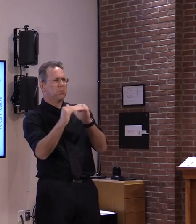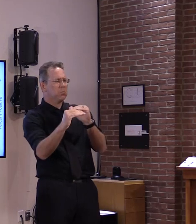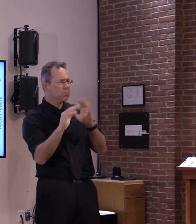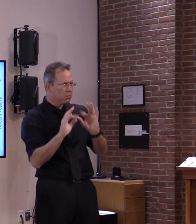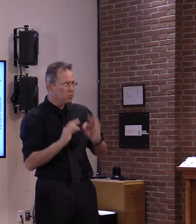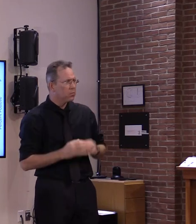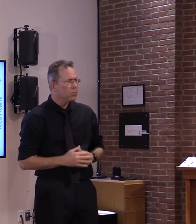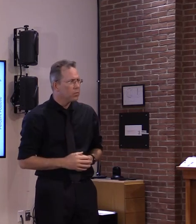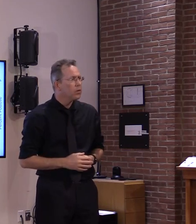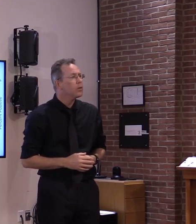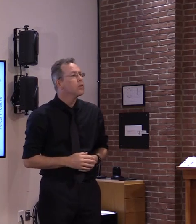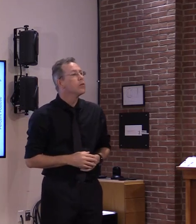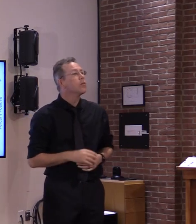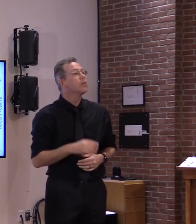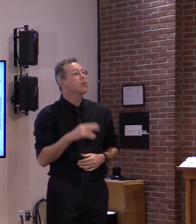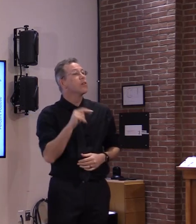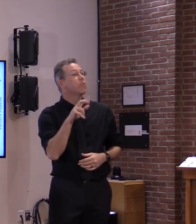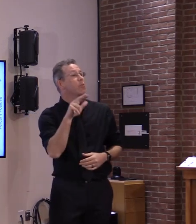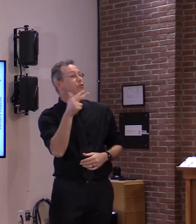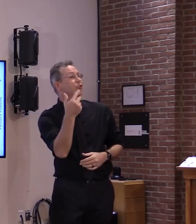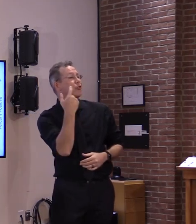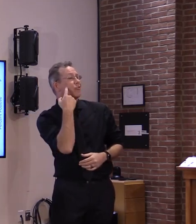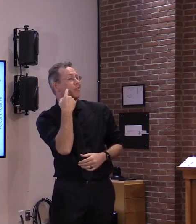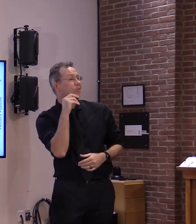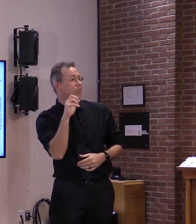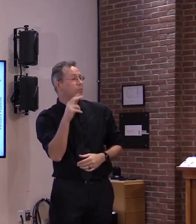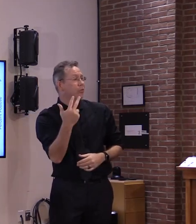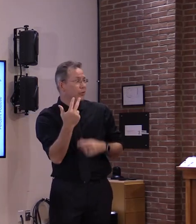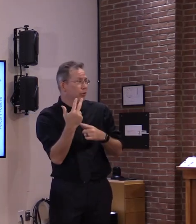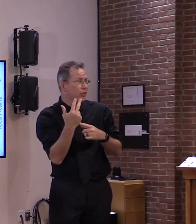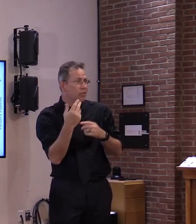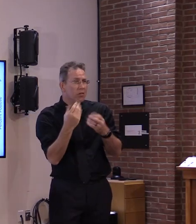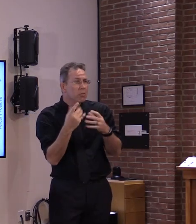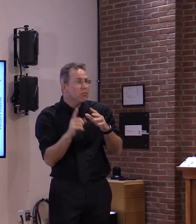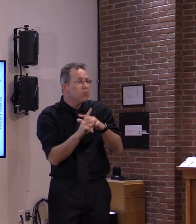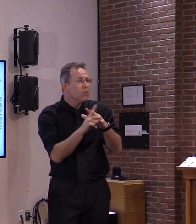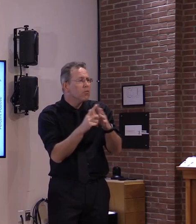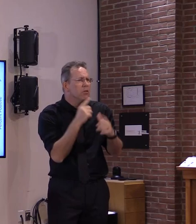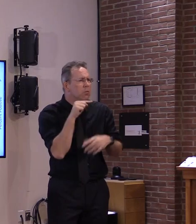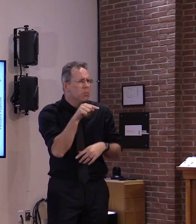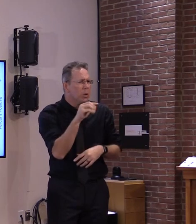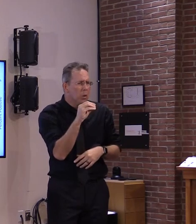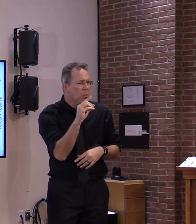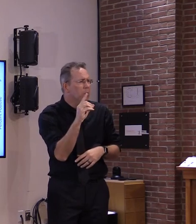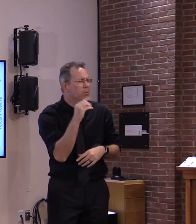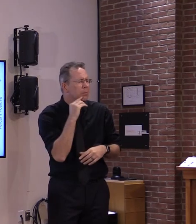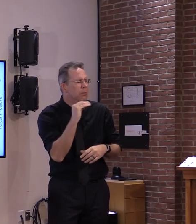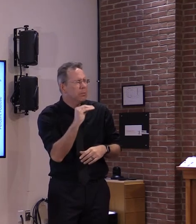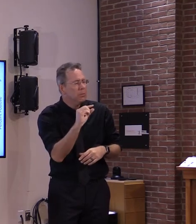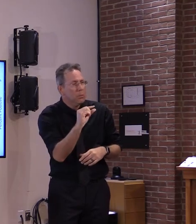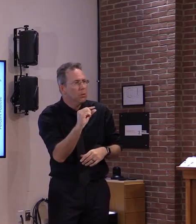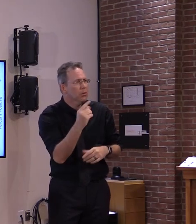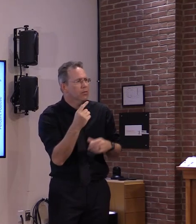November 3rd, the percent positive was 0.5%, and over a seven-day average,